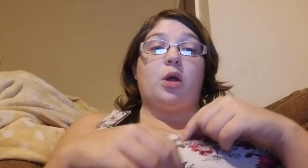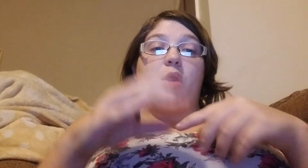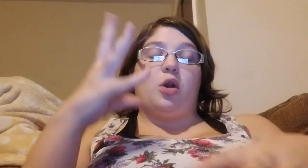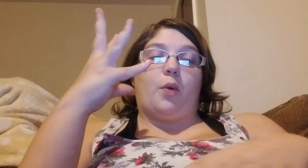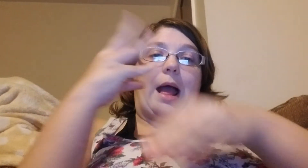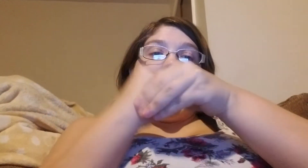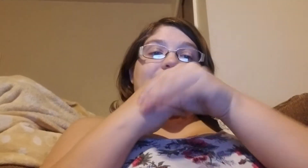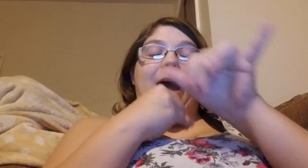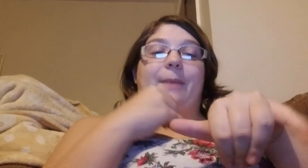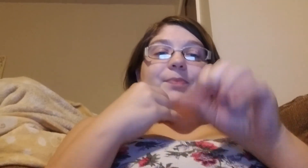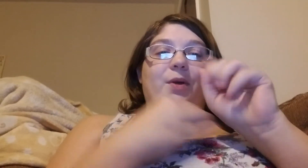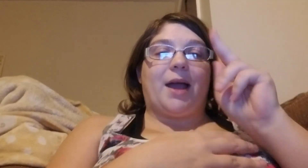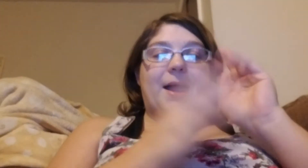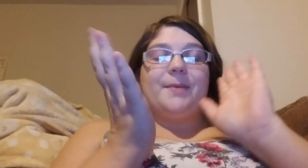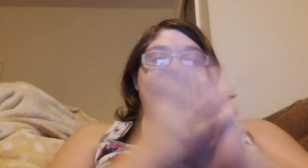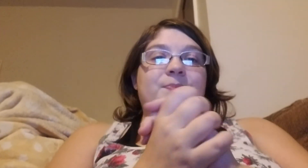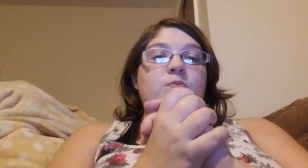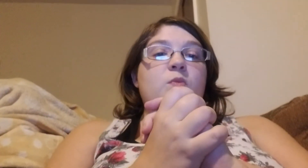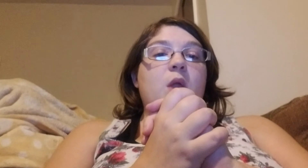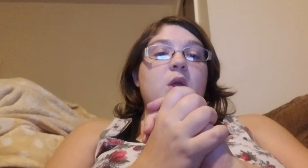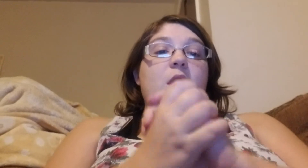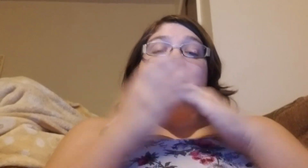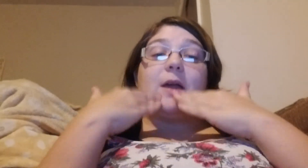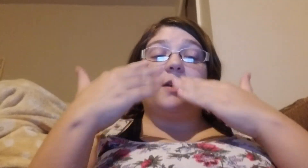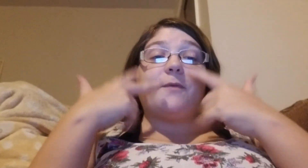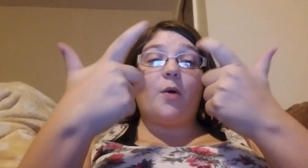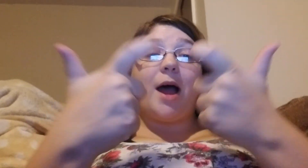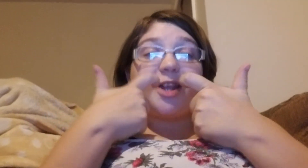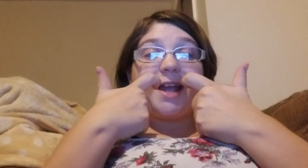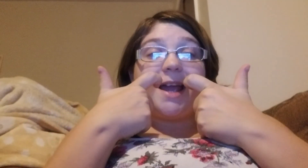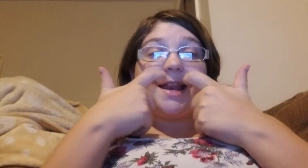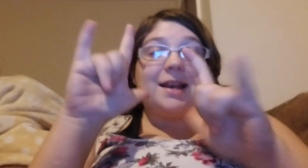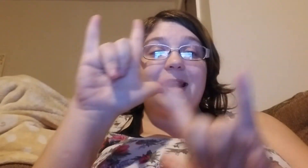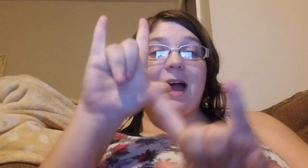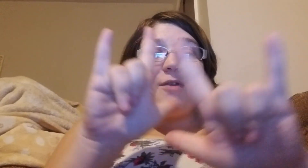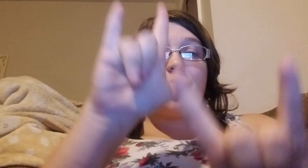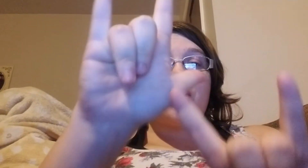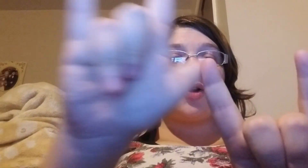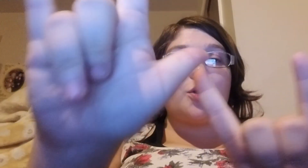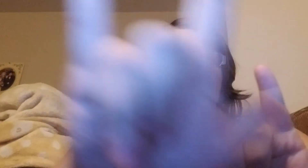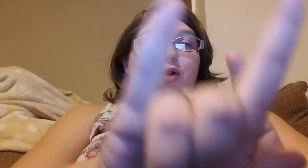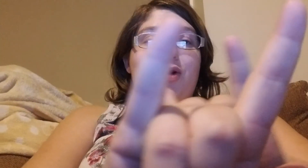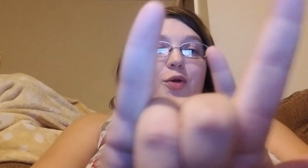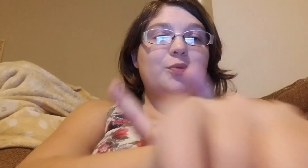And I'm gonna add that, okay? Thank you for watching. Love you.